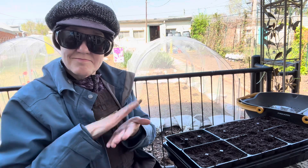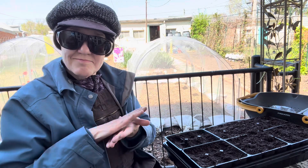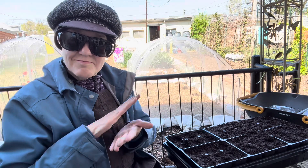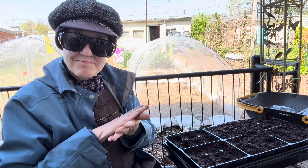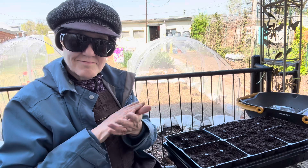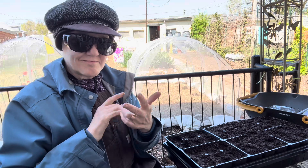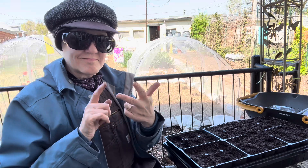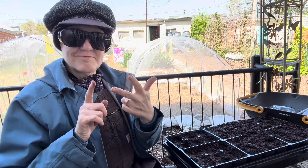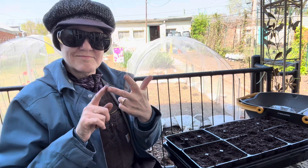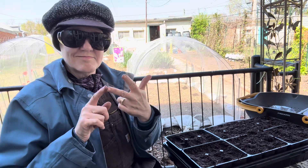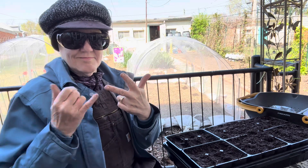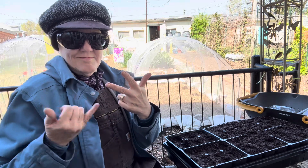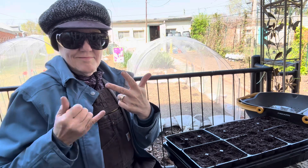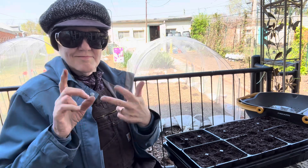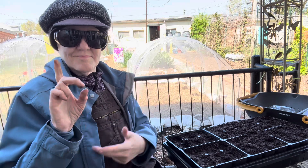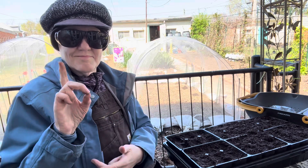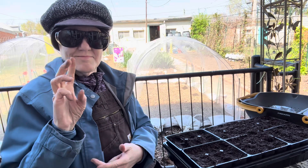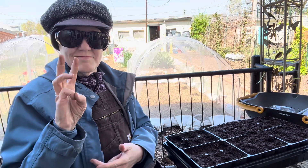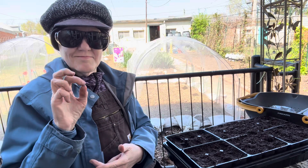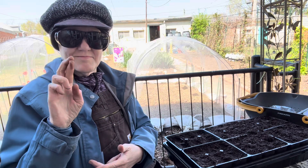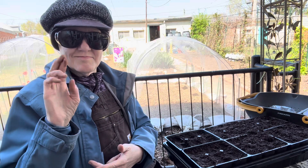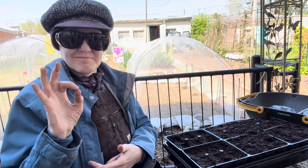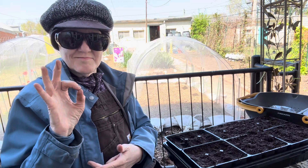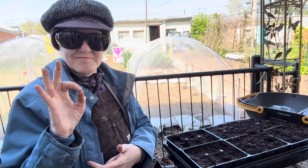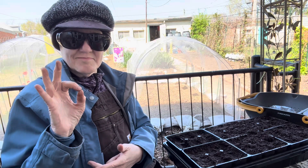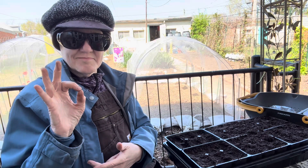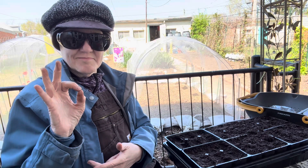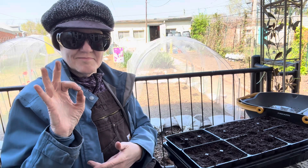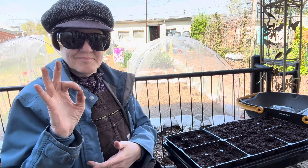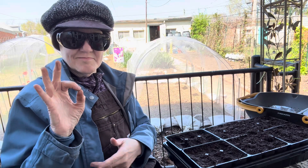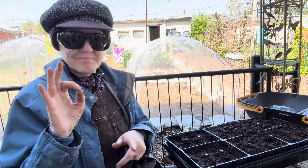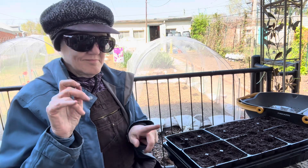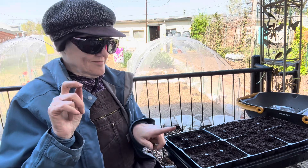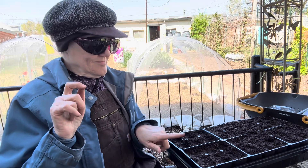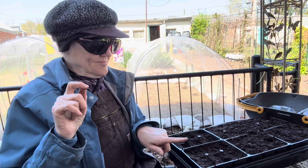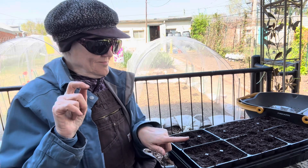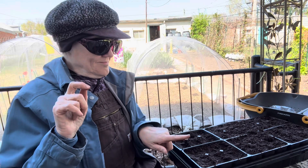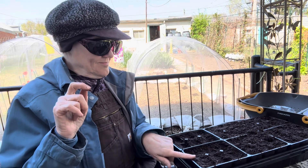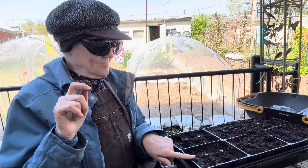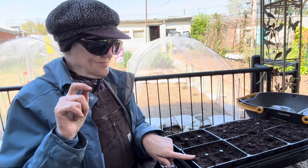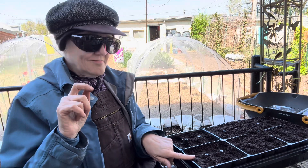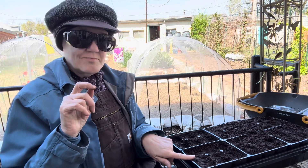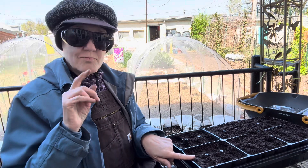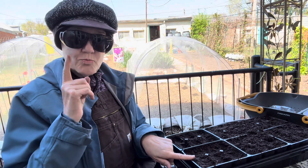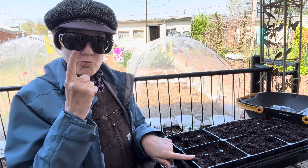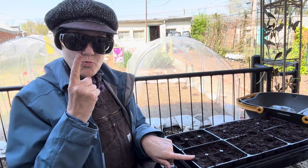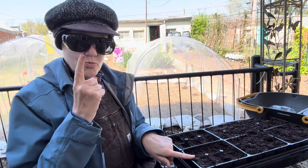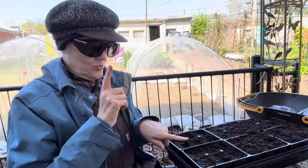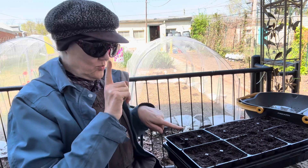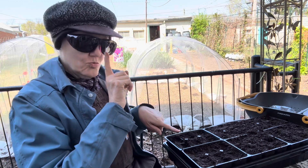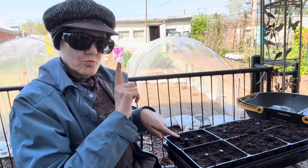she gives them to a school. Now I'm going to be including the dwarf variety. I wanted to